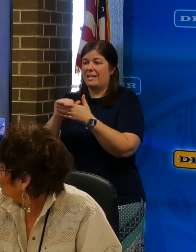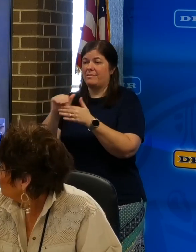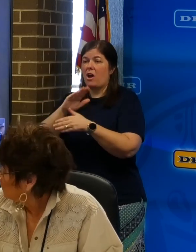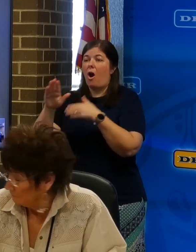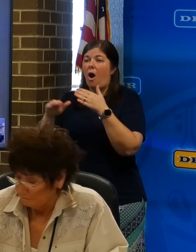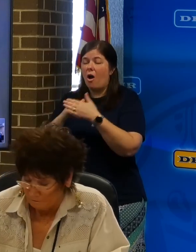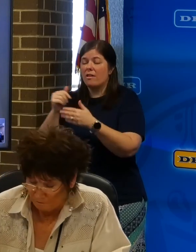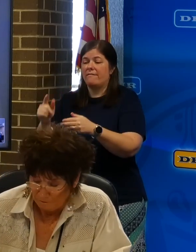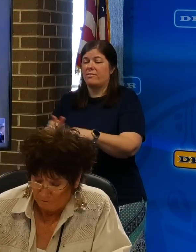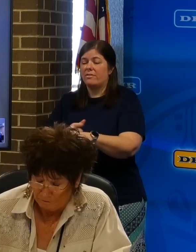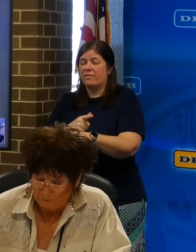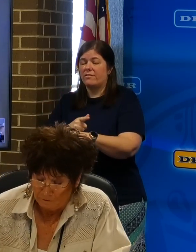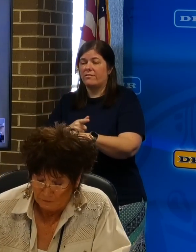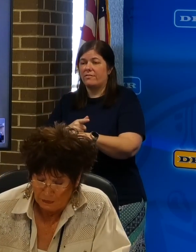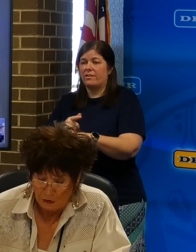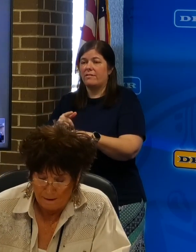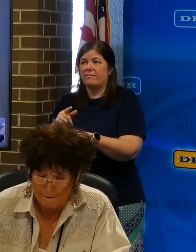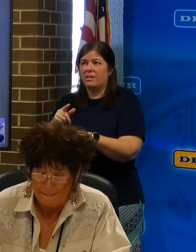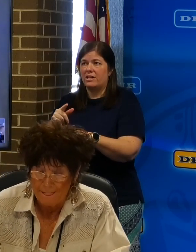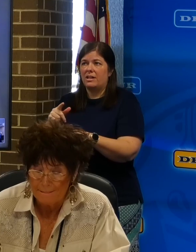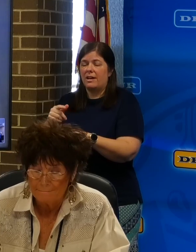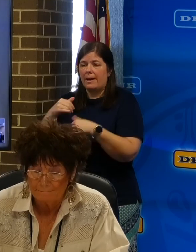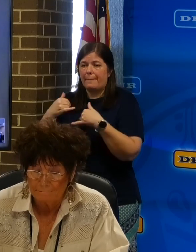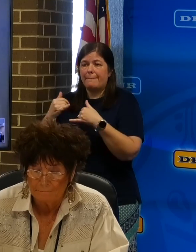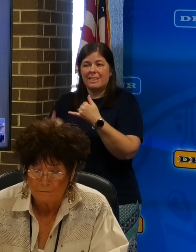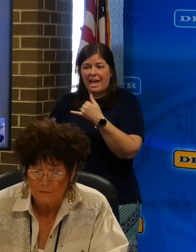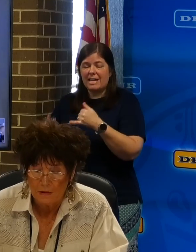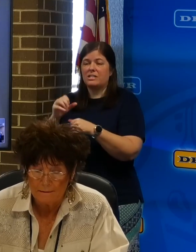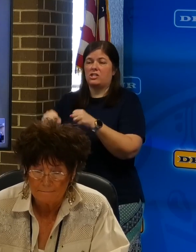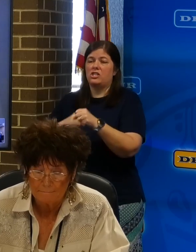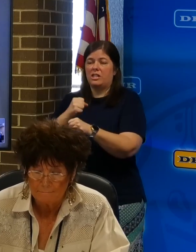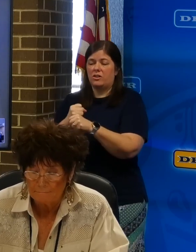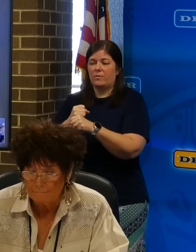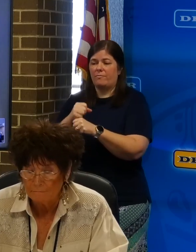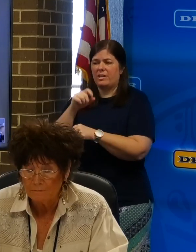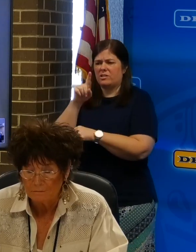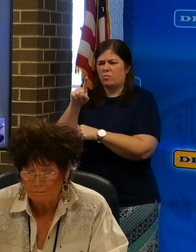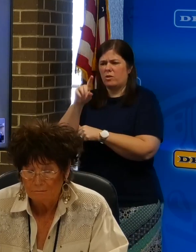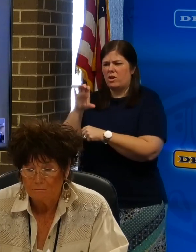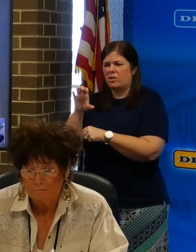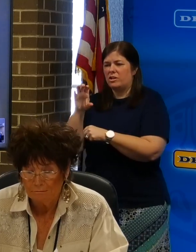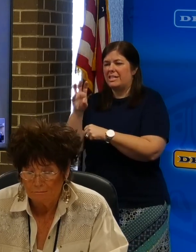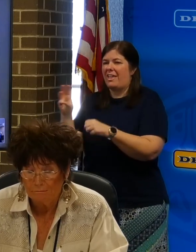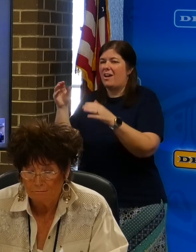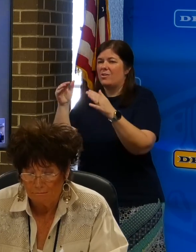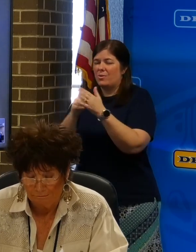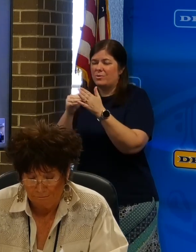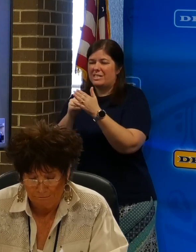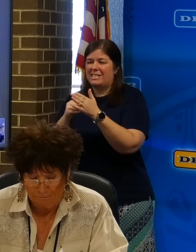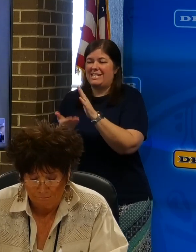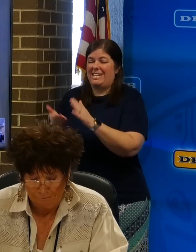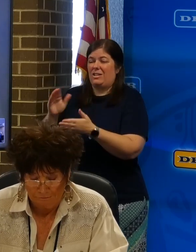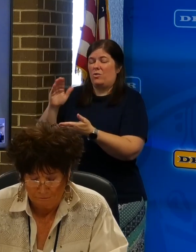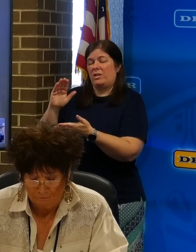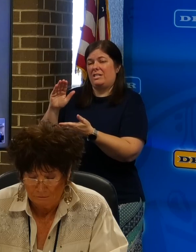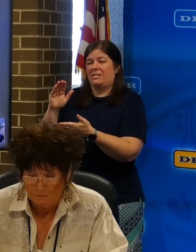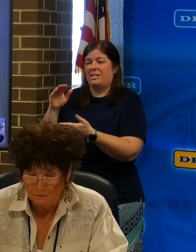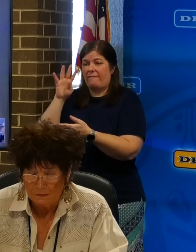2019. Now folks, that's a 176,000 increase in claims alone in just 4